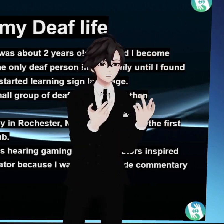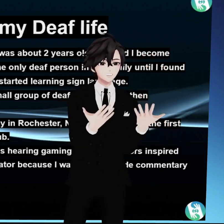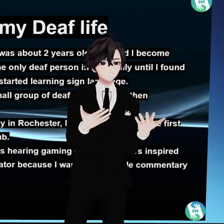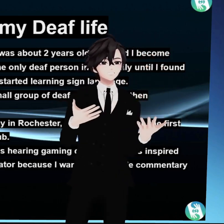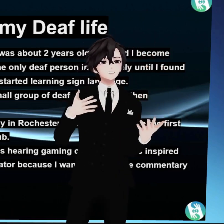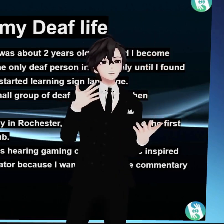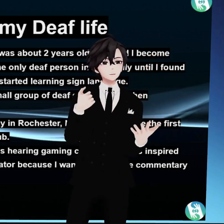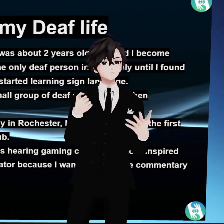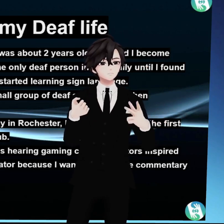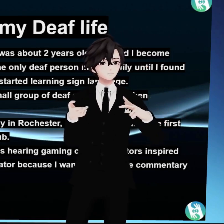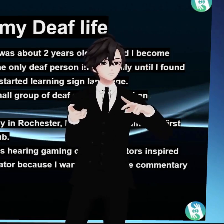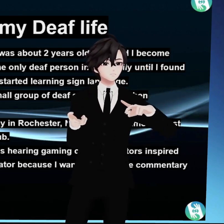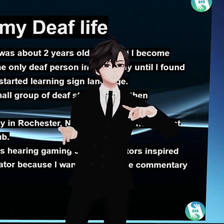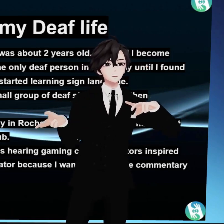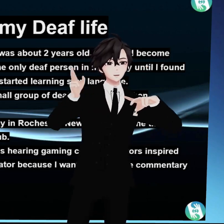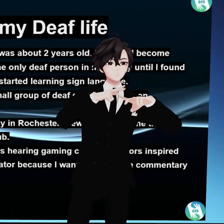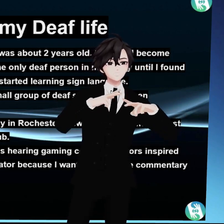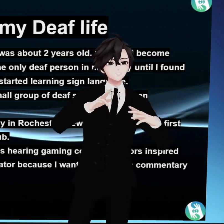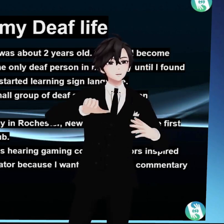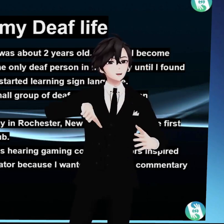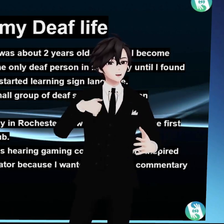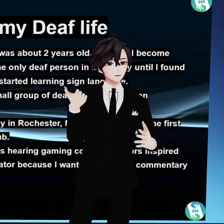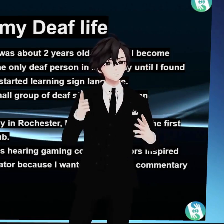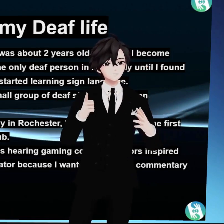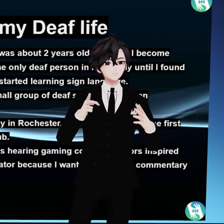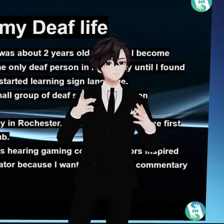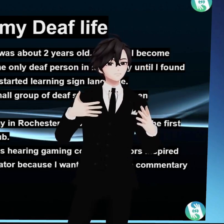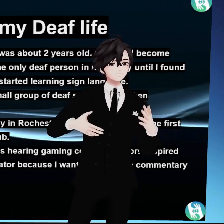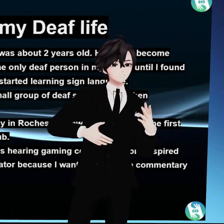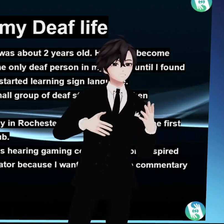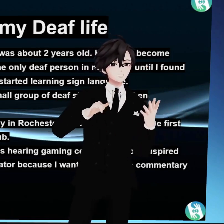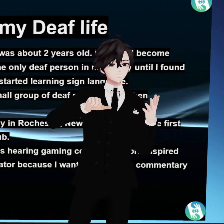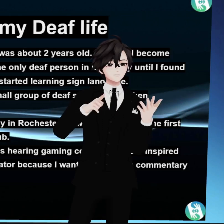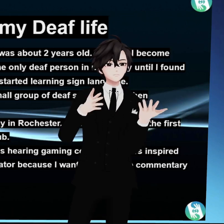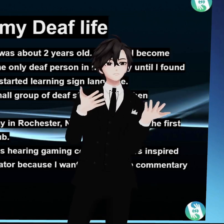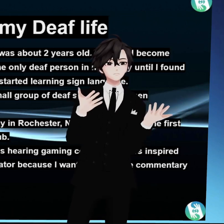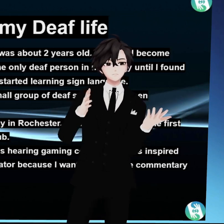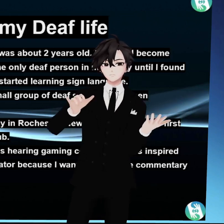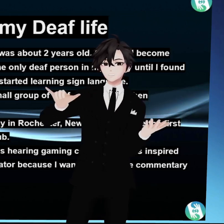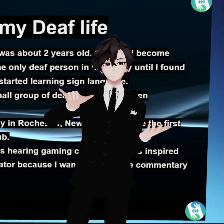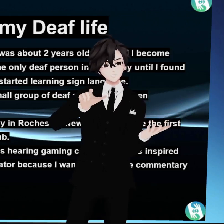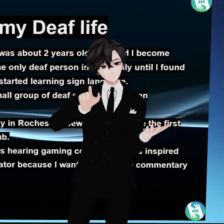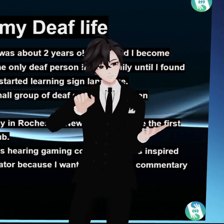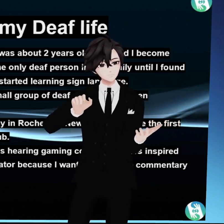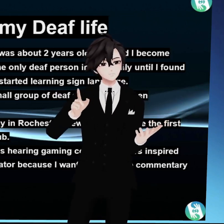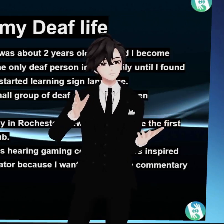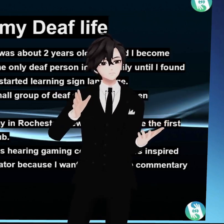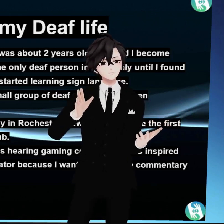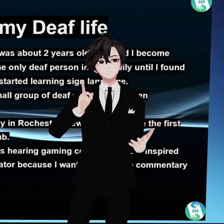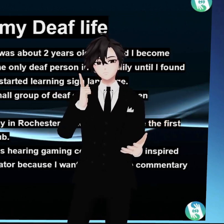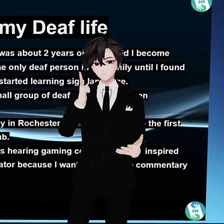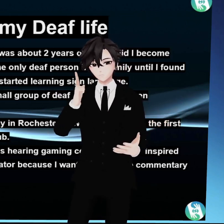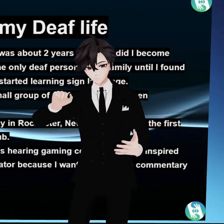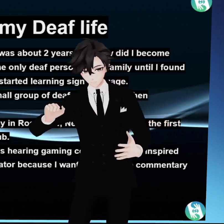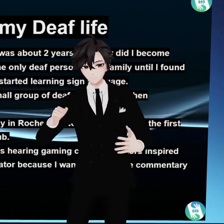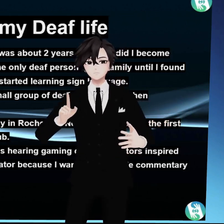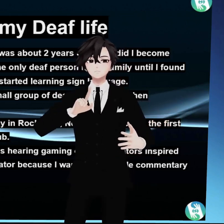And this is my heightened sense in which I am like the daredevil, where I have this feeling in which I can see things going on